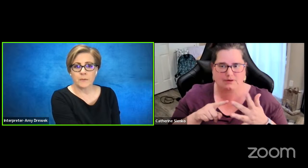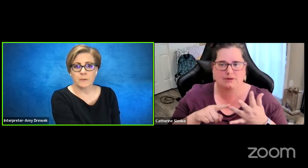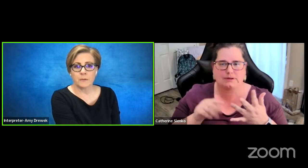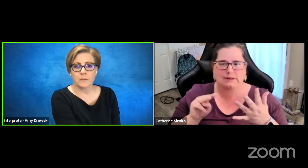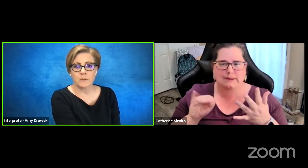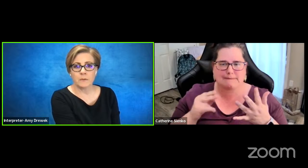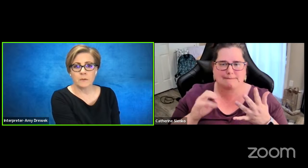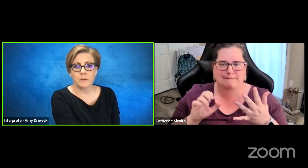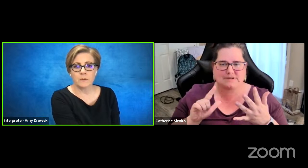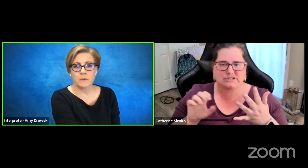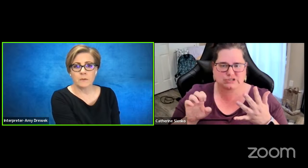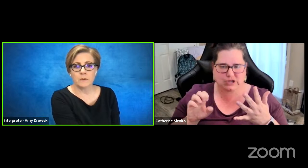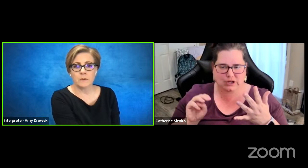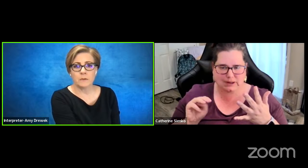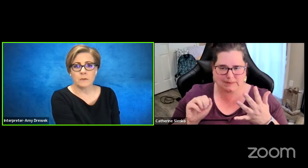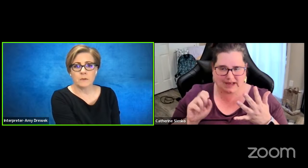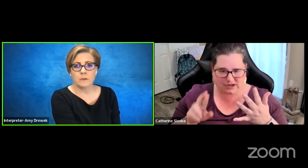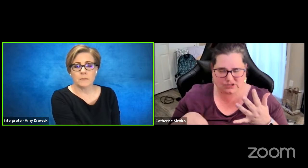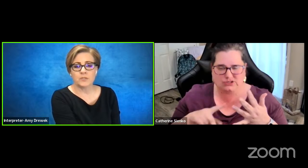Nikki Sukup,